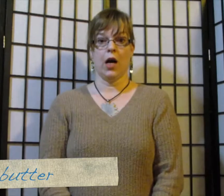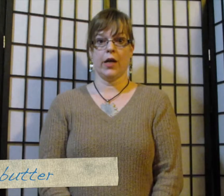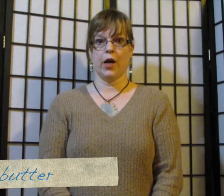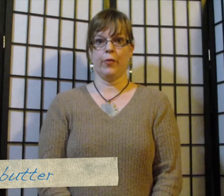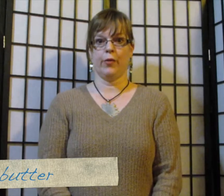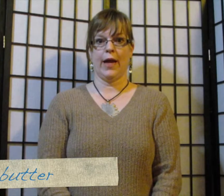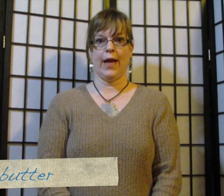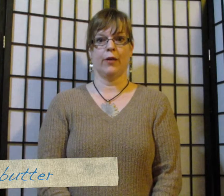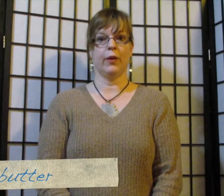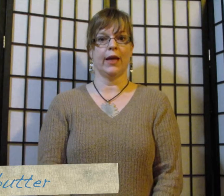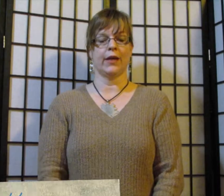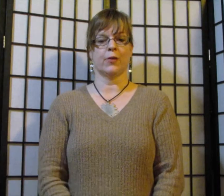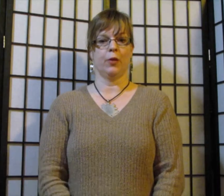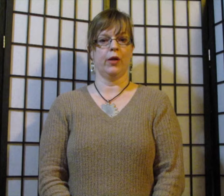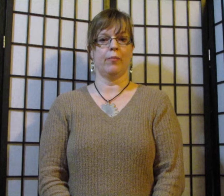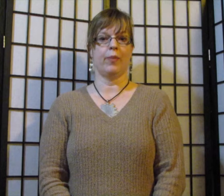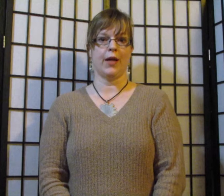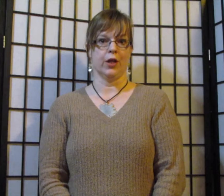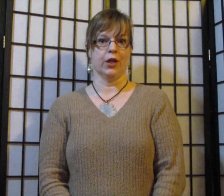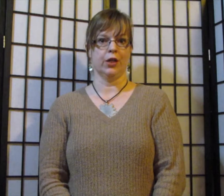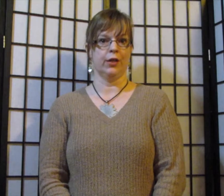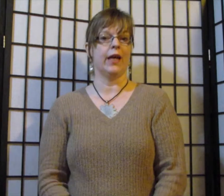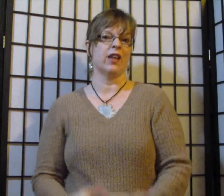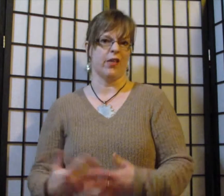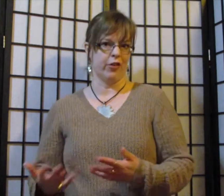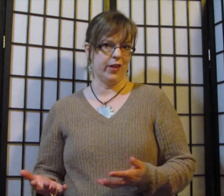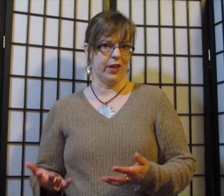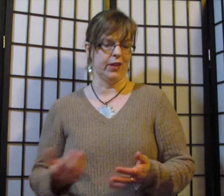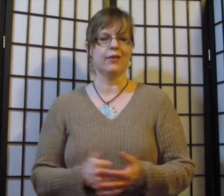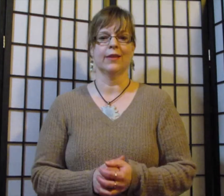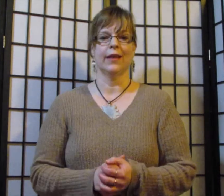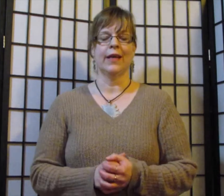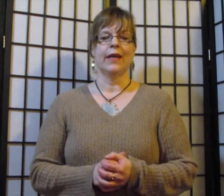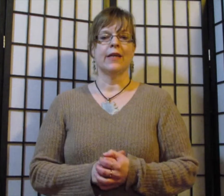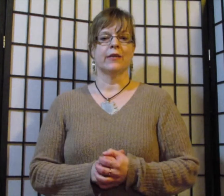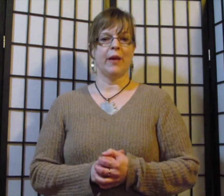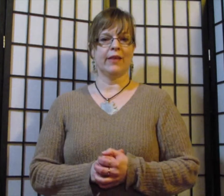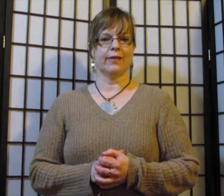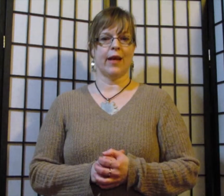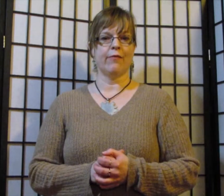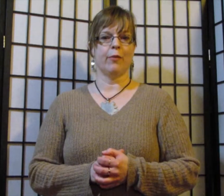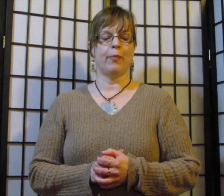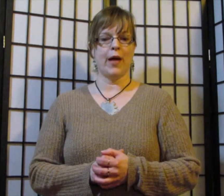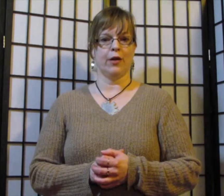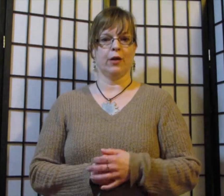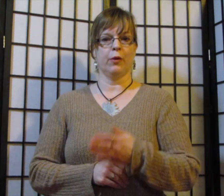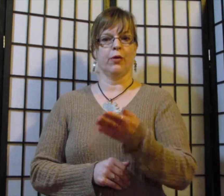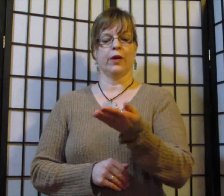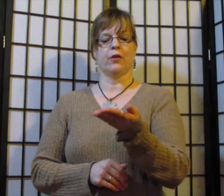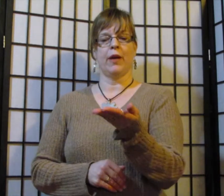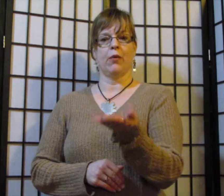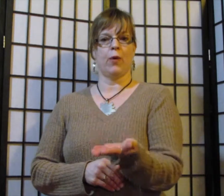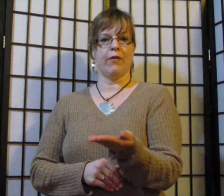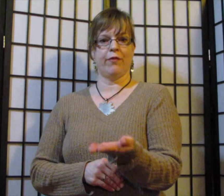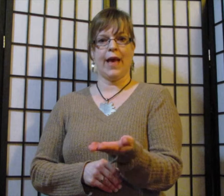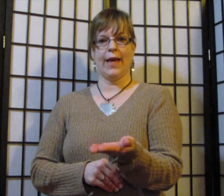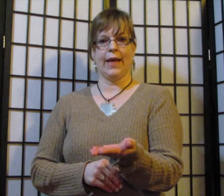On our bread, we like to put butter and other things. To make the sign for butter, we're going to make one flat